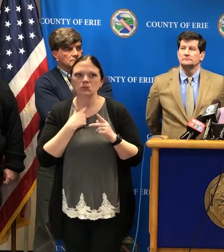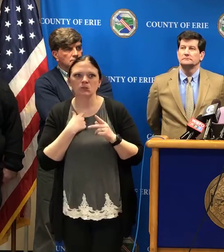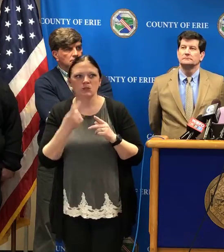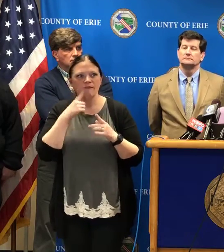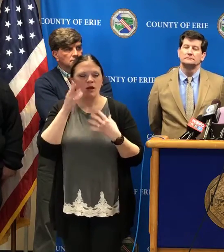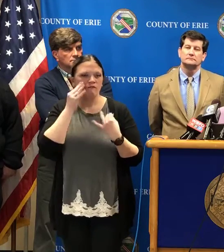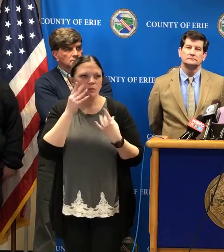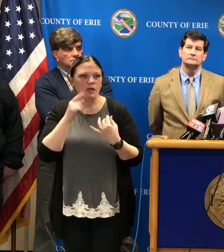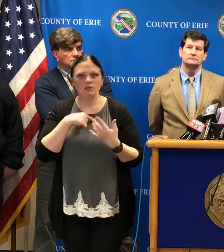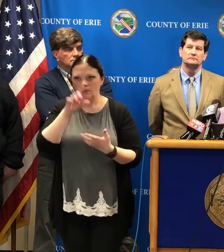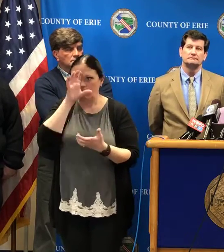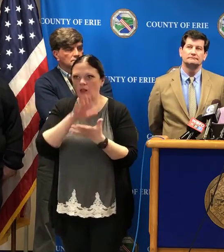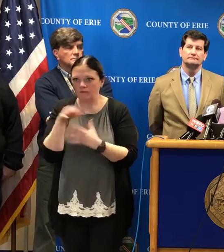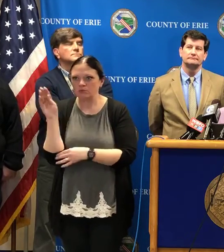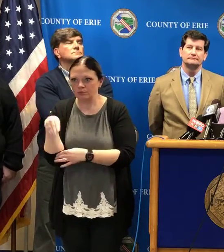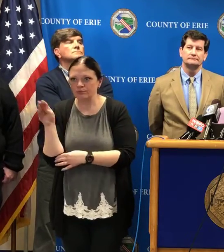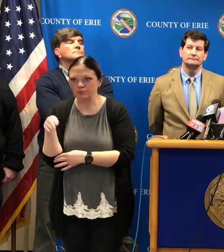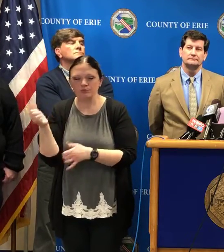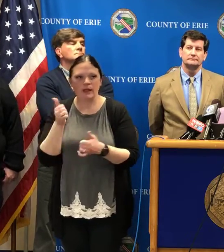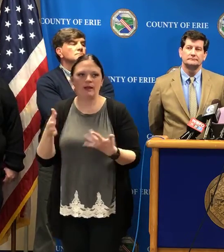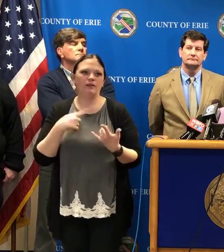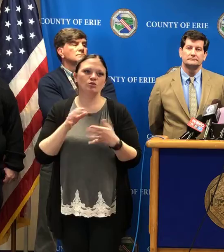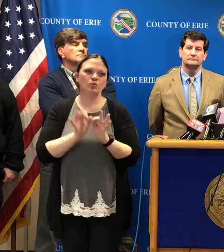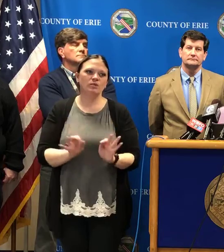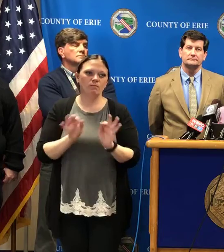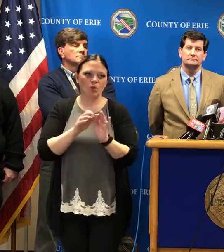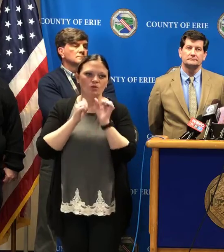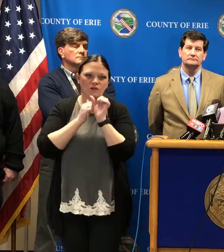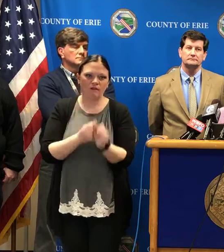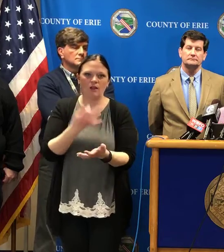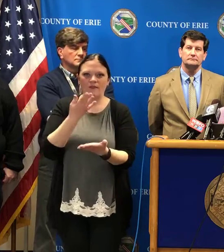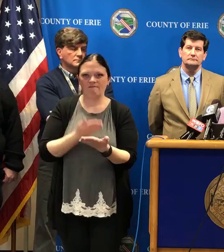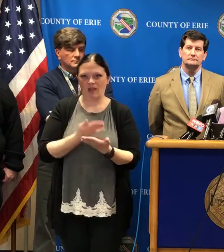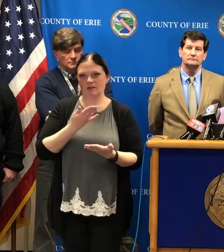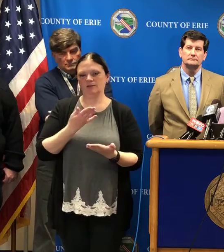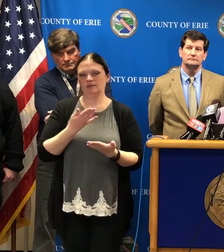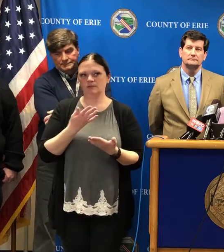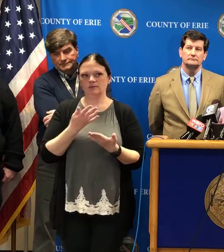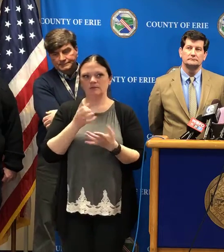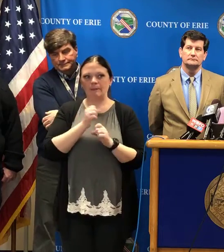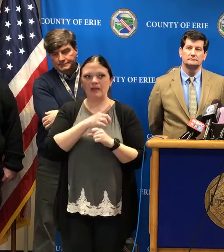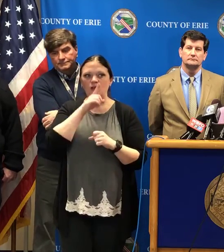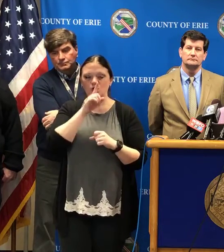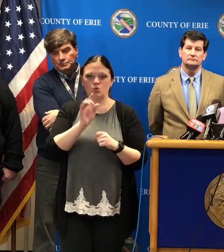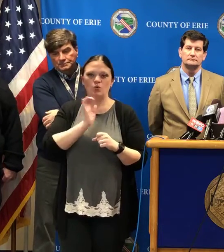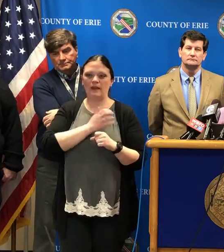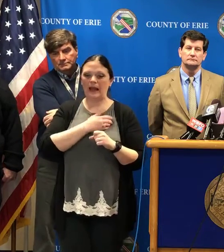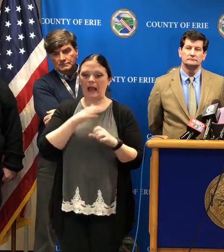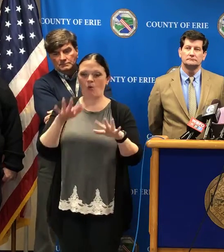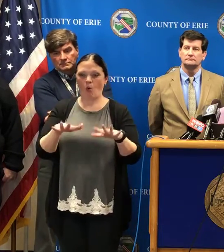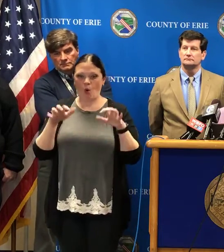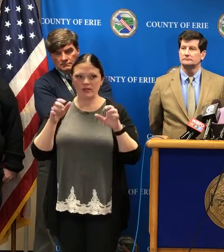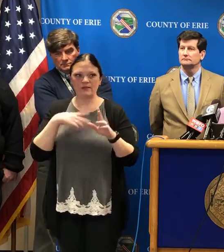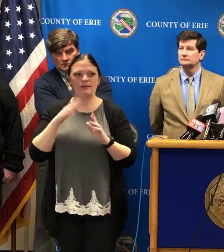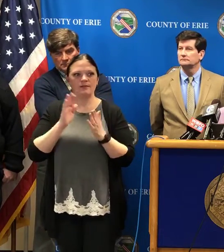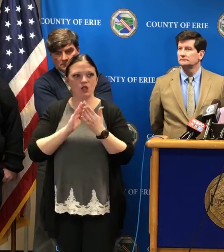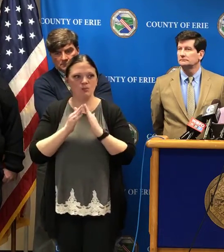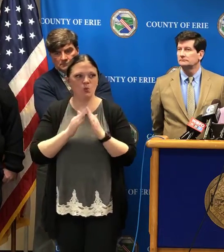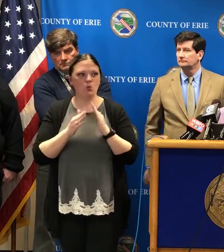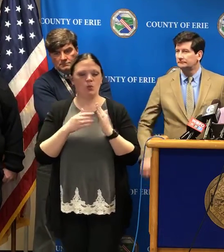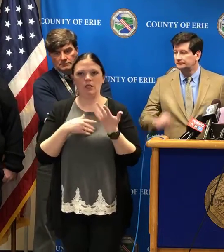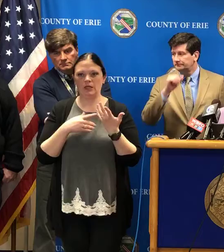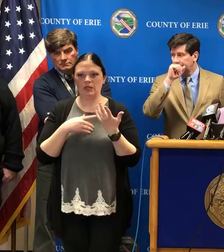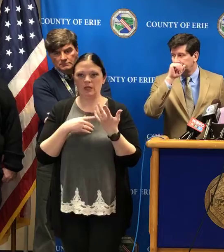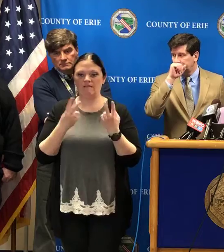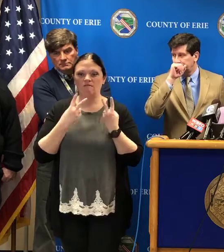believe it. And so it's really important that we stick to the facts and we ensure that our audiences, that our community goes to